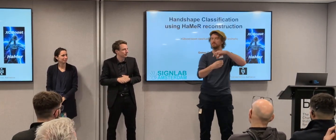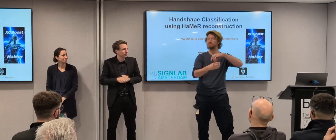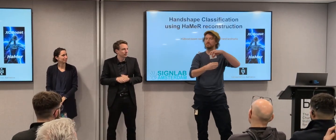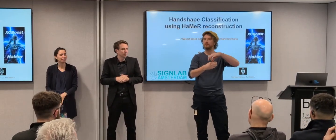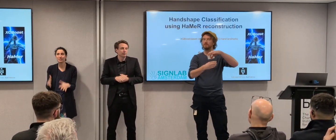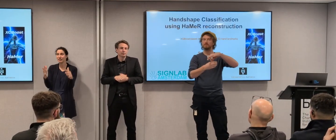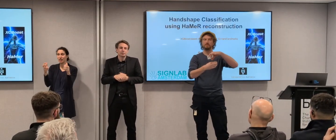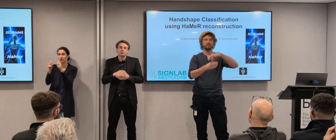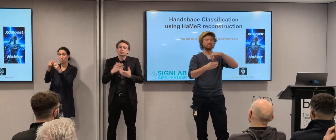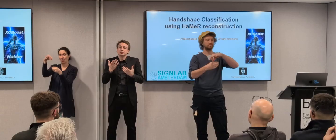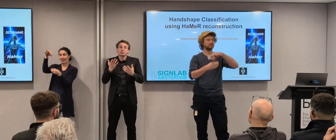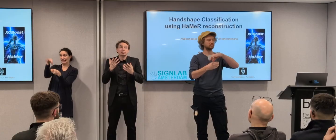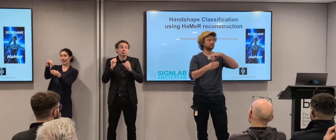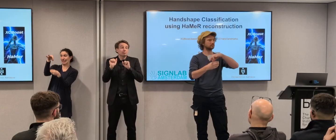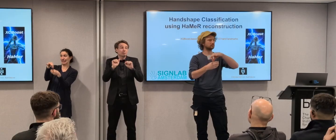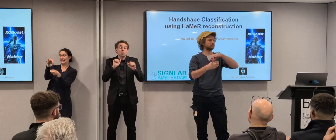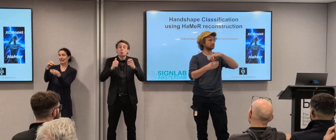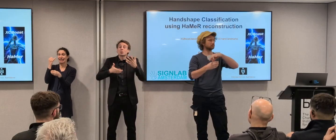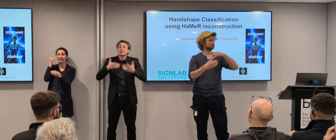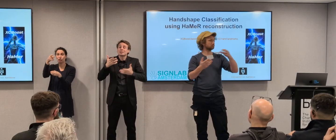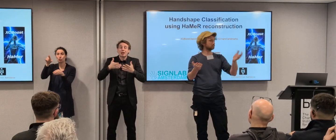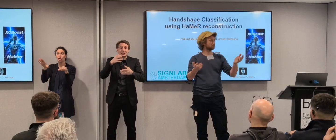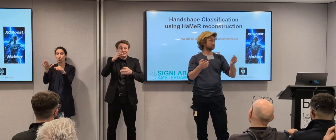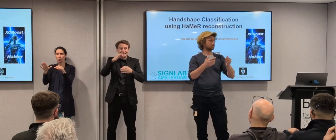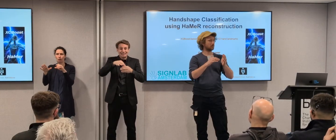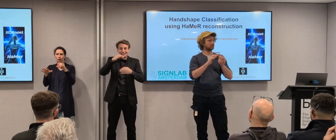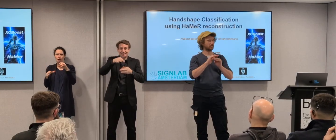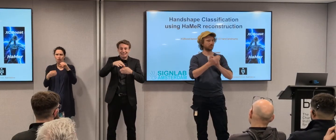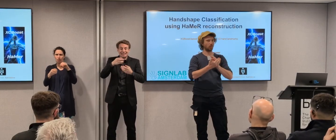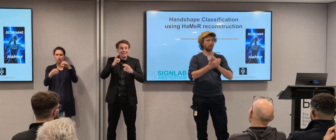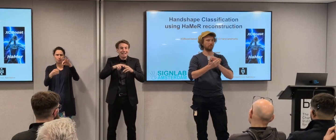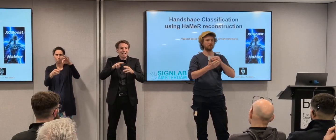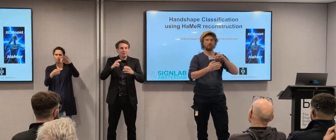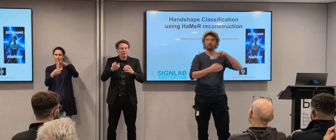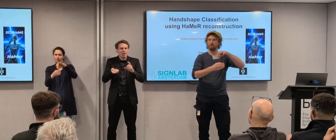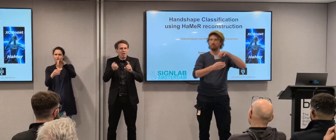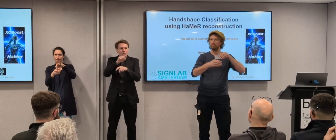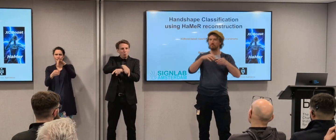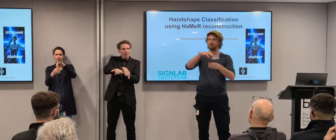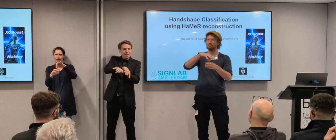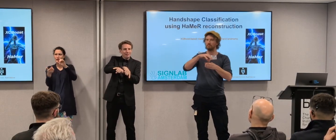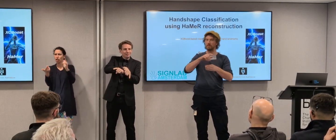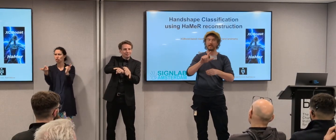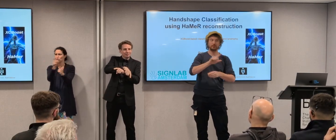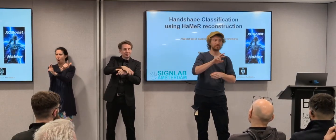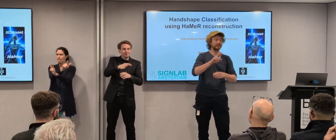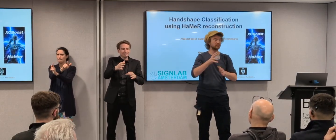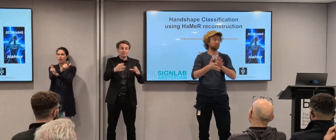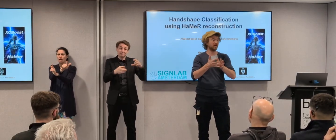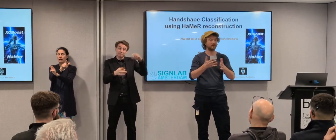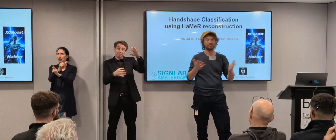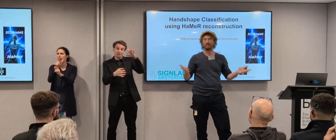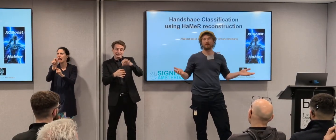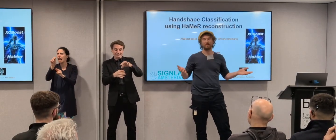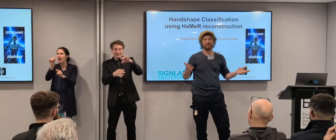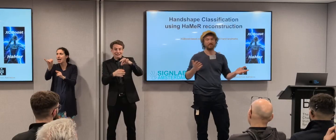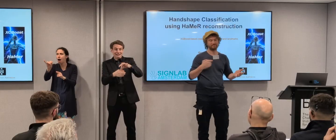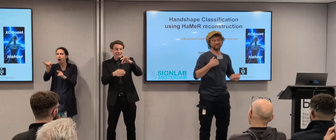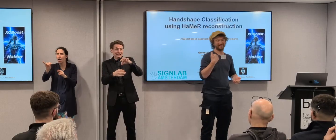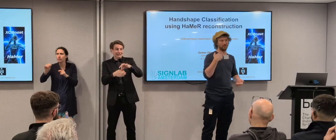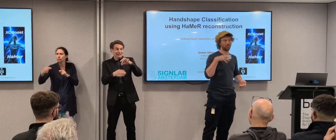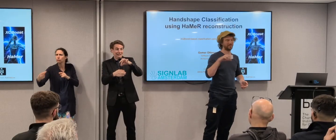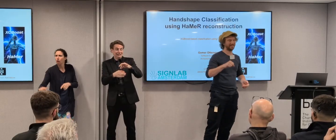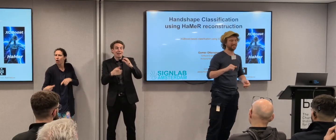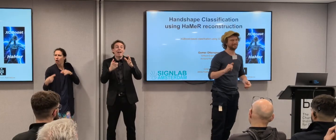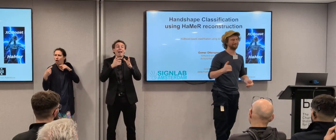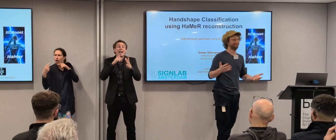But with this sign for T, if you do it with your left hand instead of your right hand as your dominant hand, AI might have problems with that,